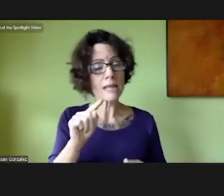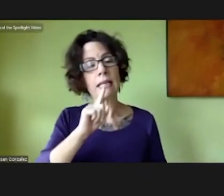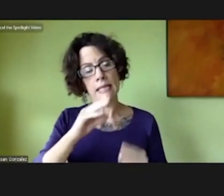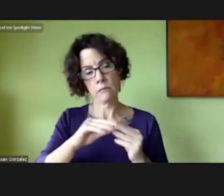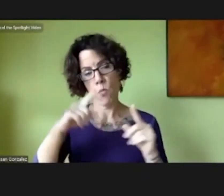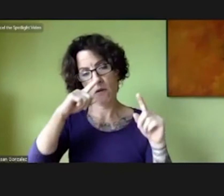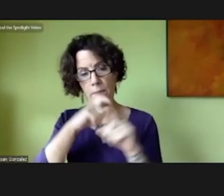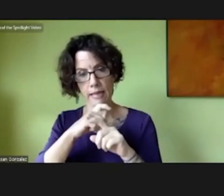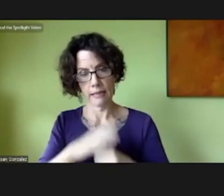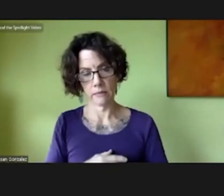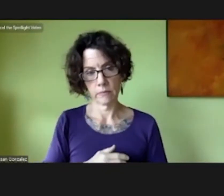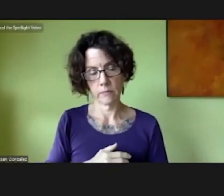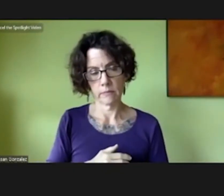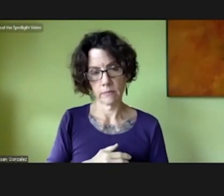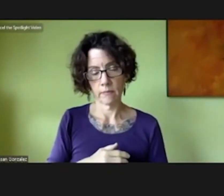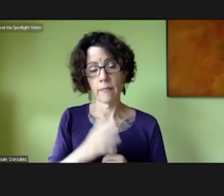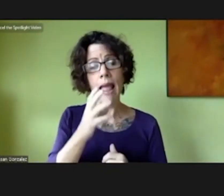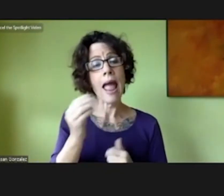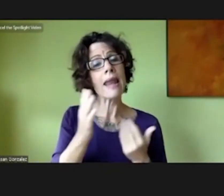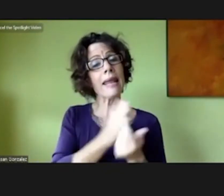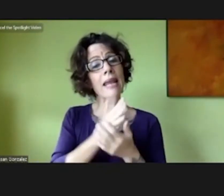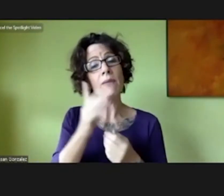to draft your trust.